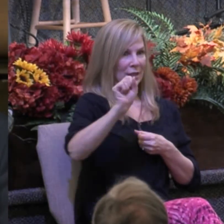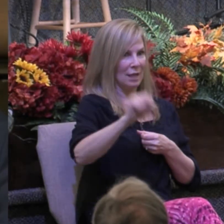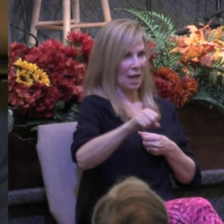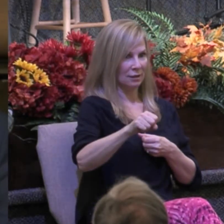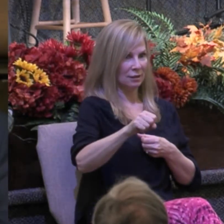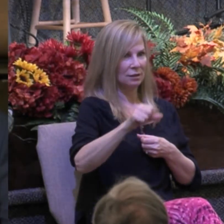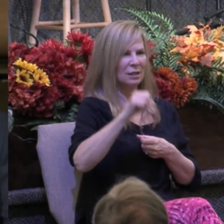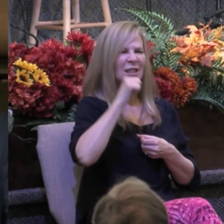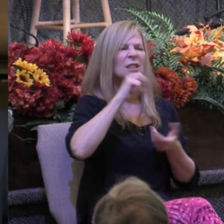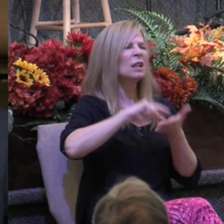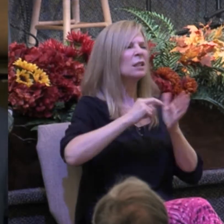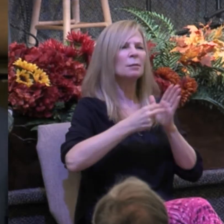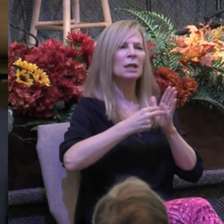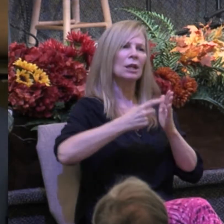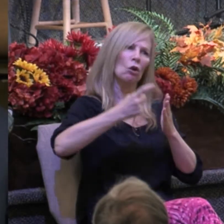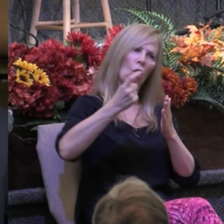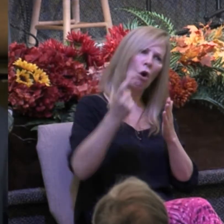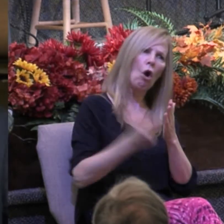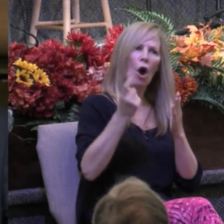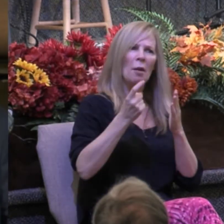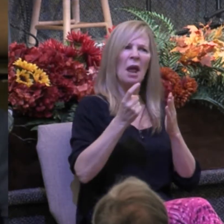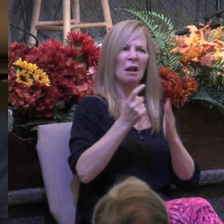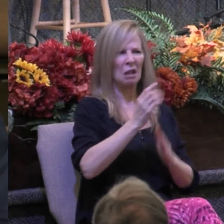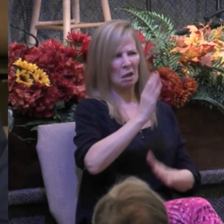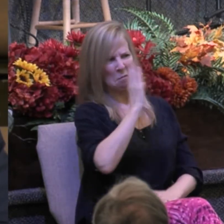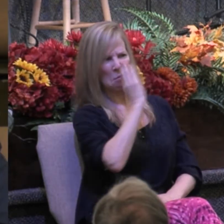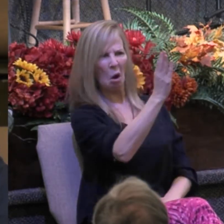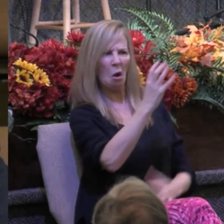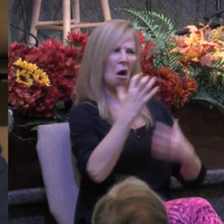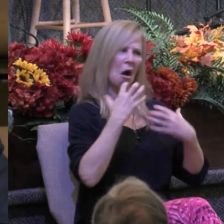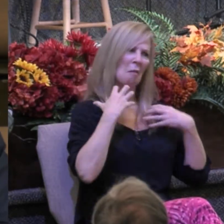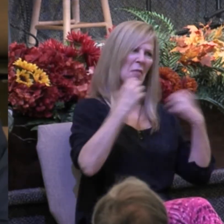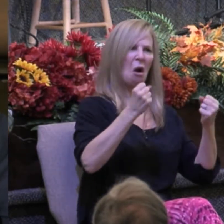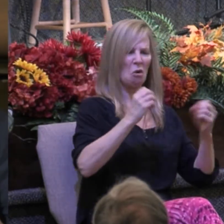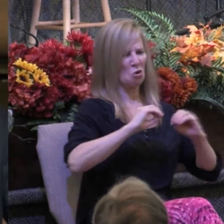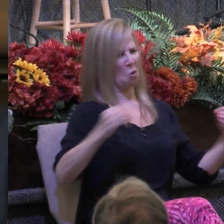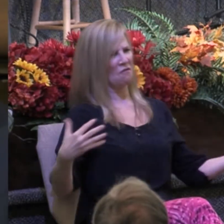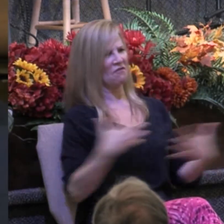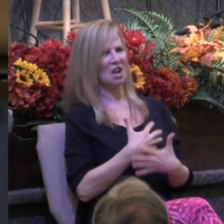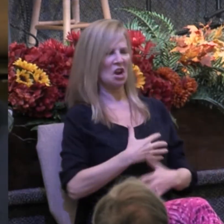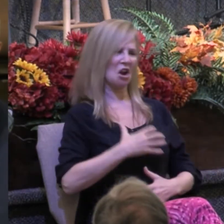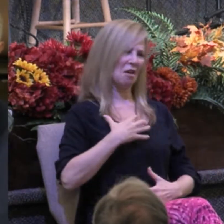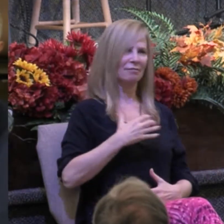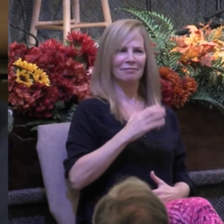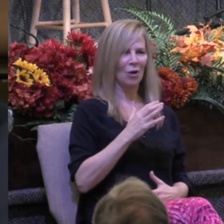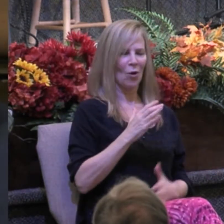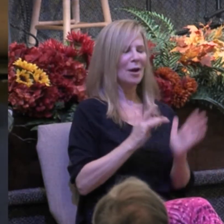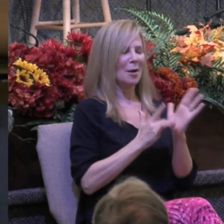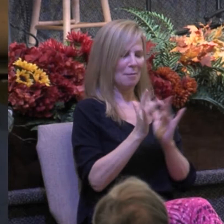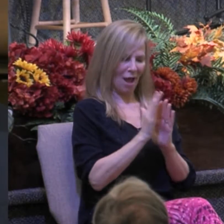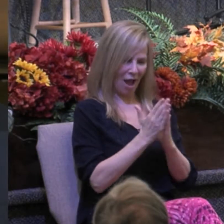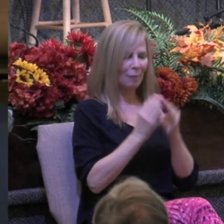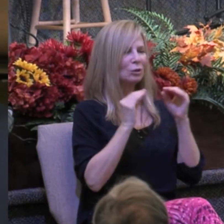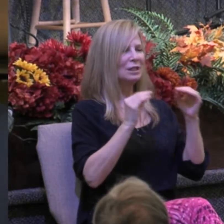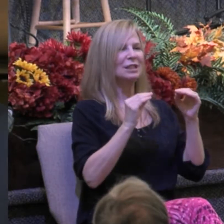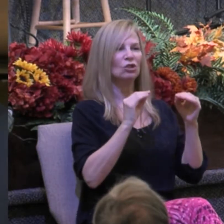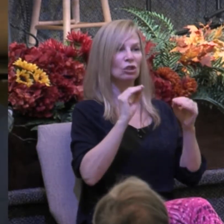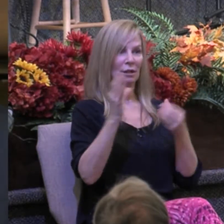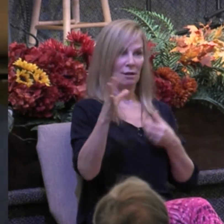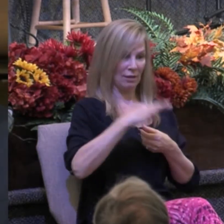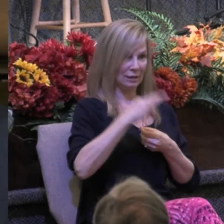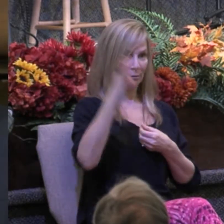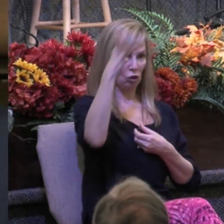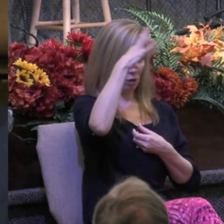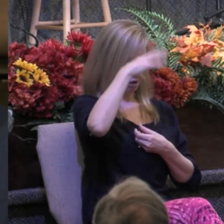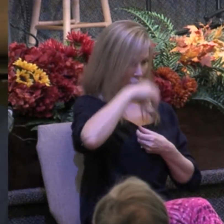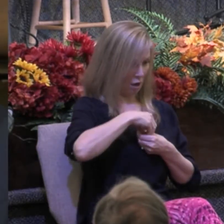you automatically a bold witness, a fearless witness. The Bible teaches that just having the Spirit doesn't make